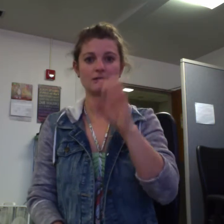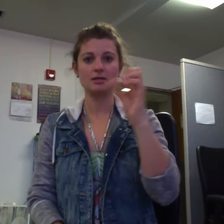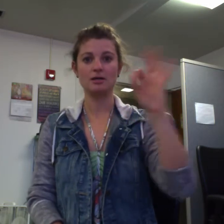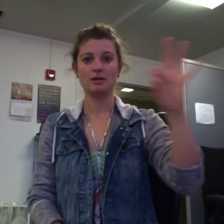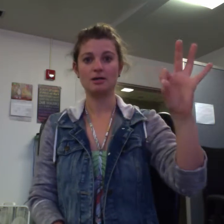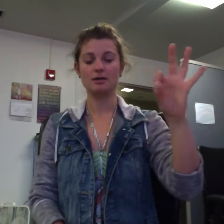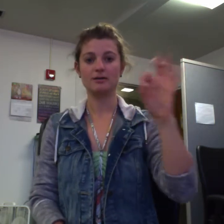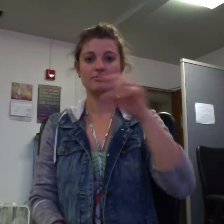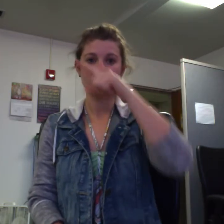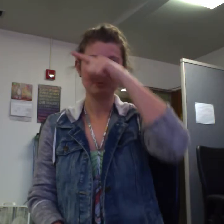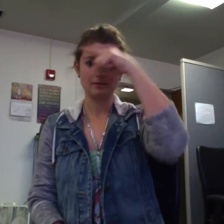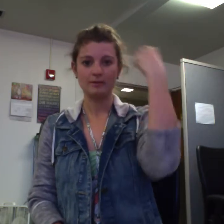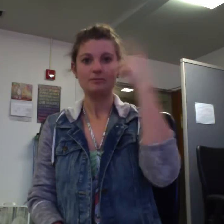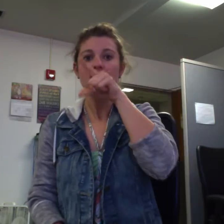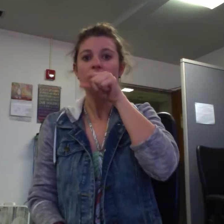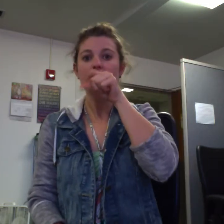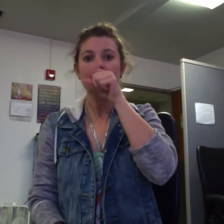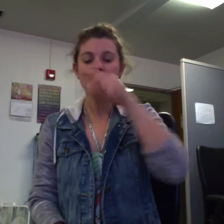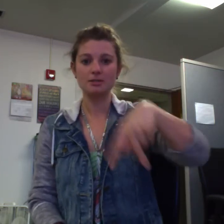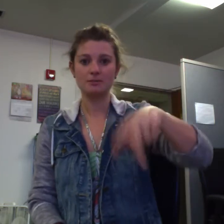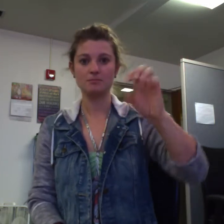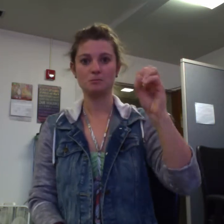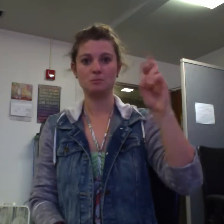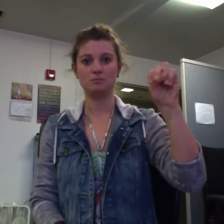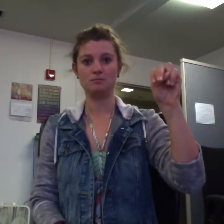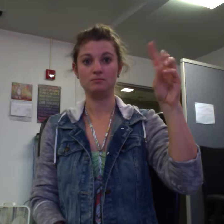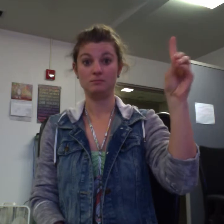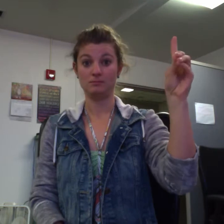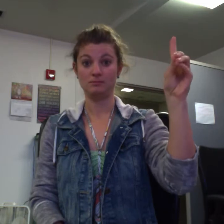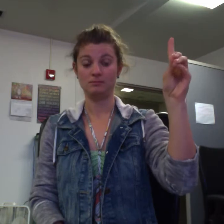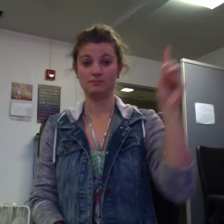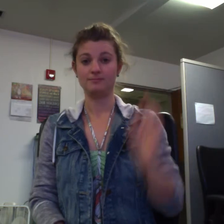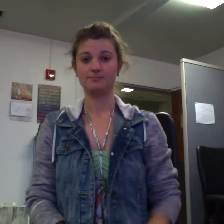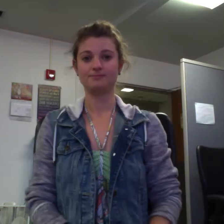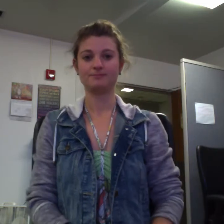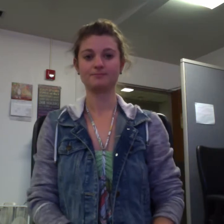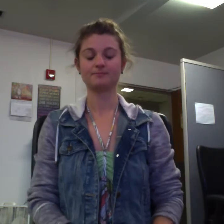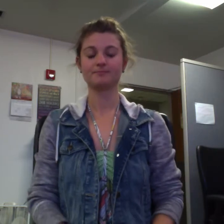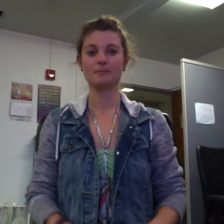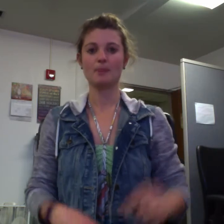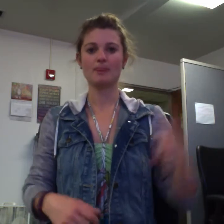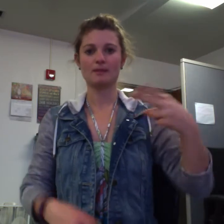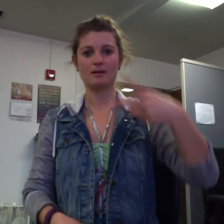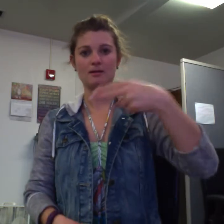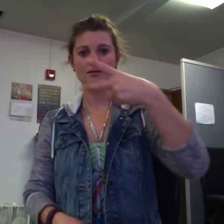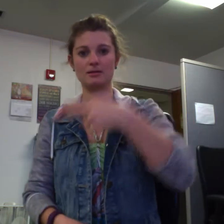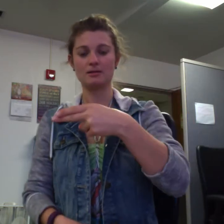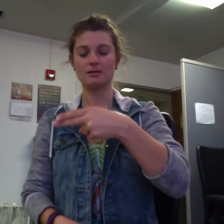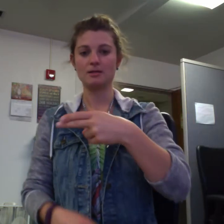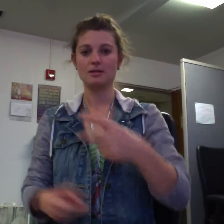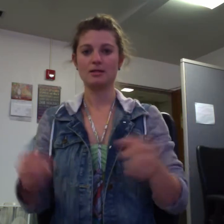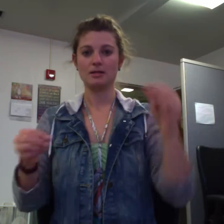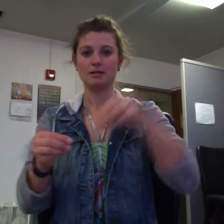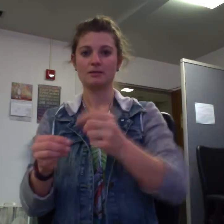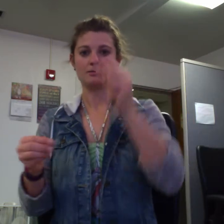The idea of cutting and sewing a